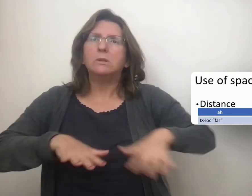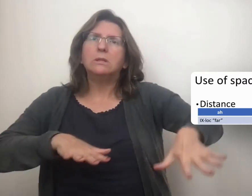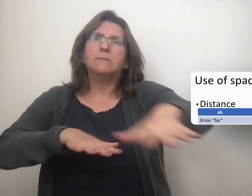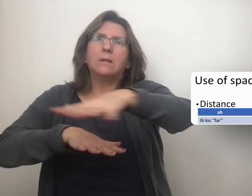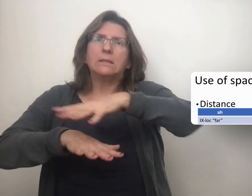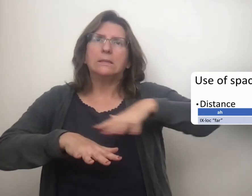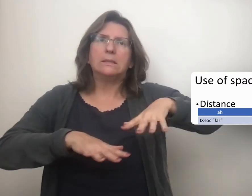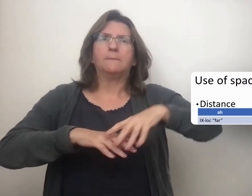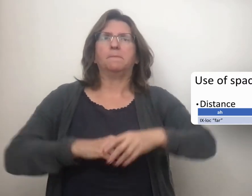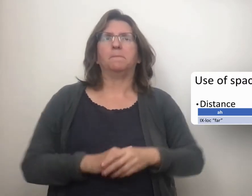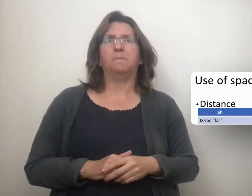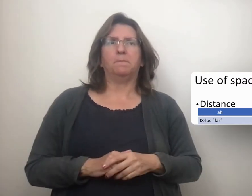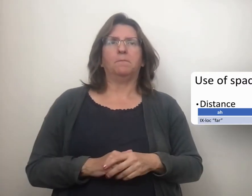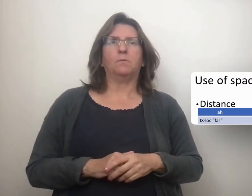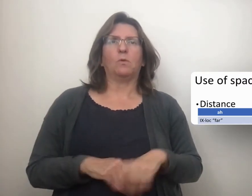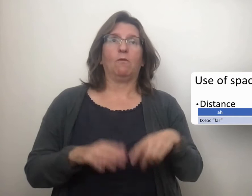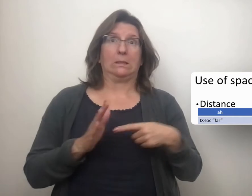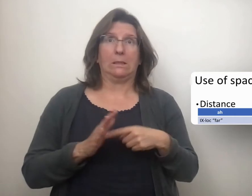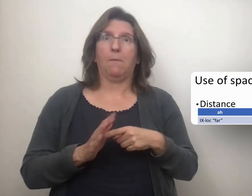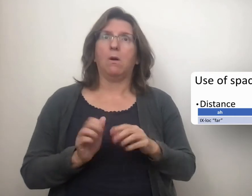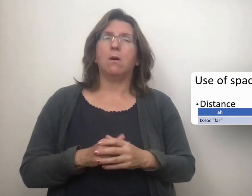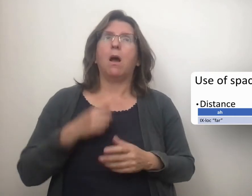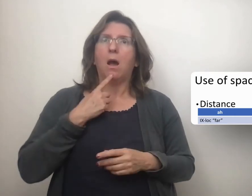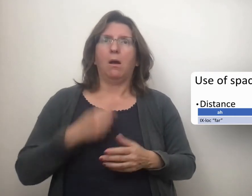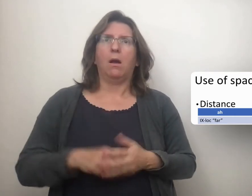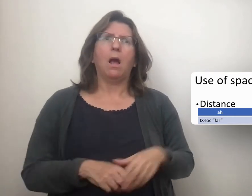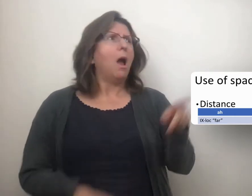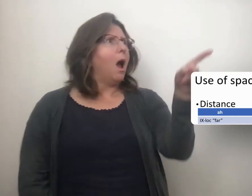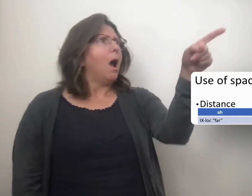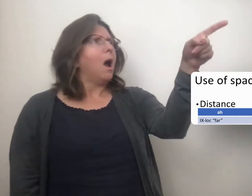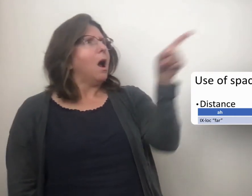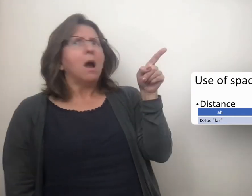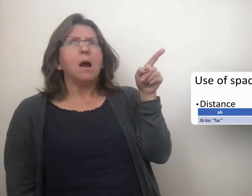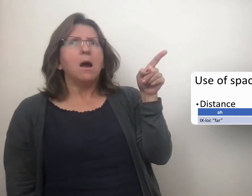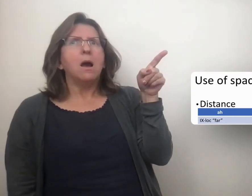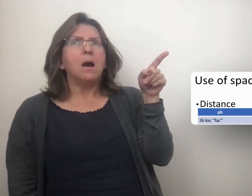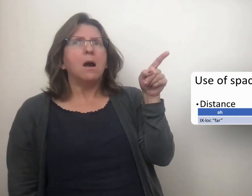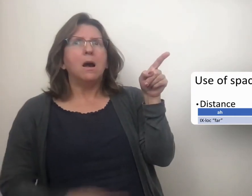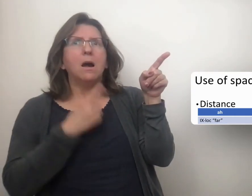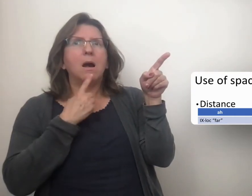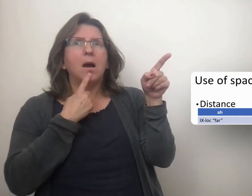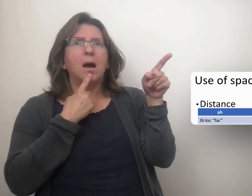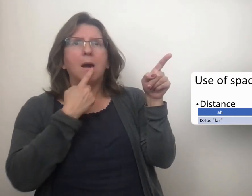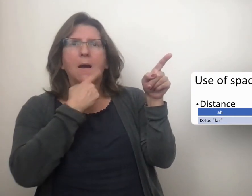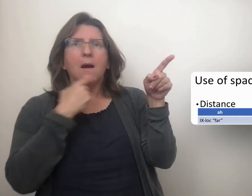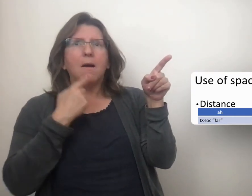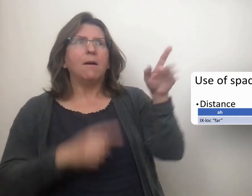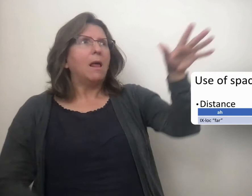ASL has the advantage to use space to convey meaning. Utilizing the location in space, the size of the